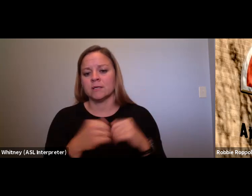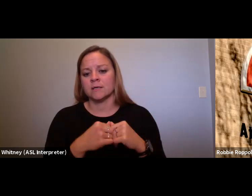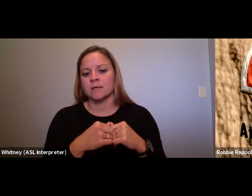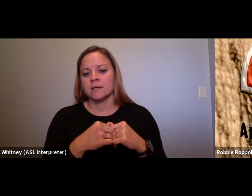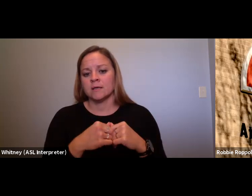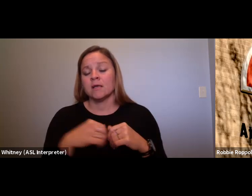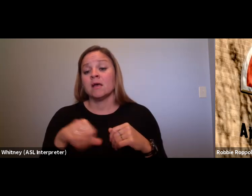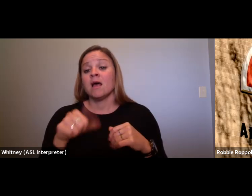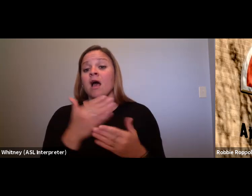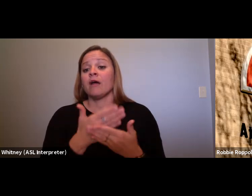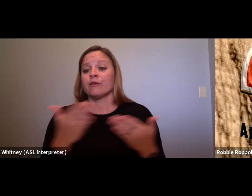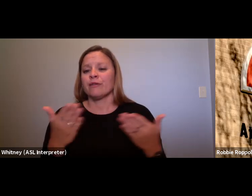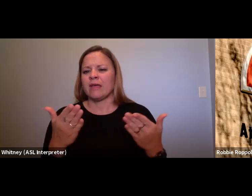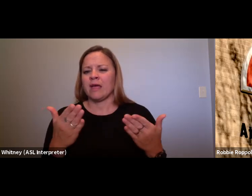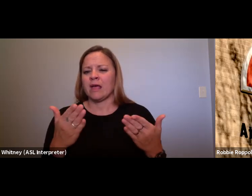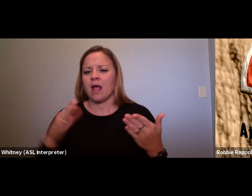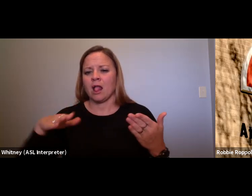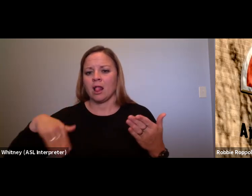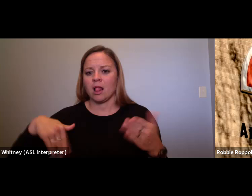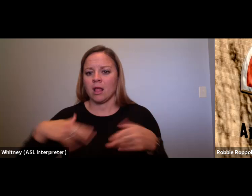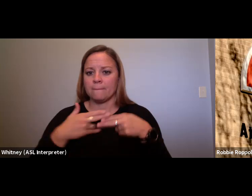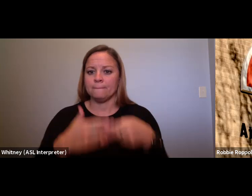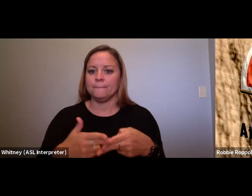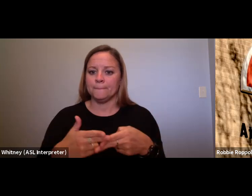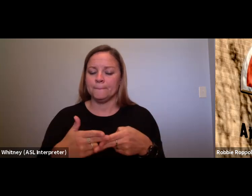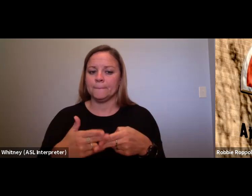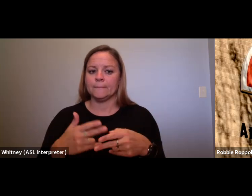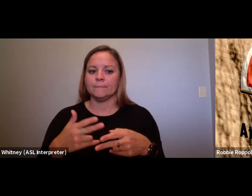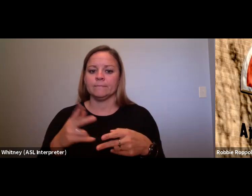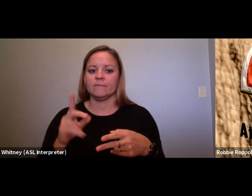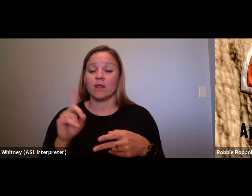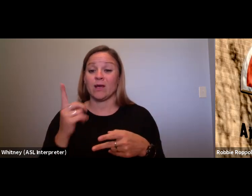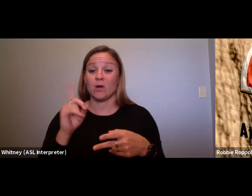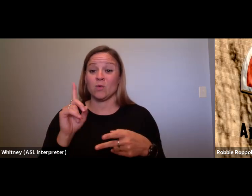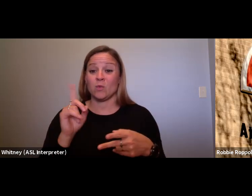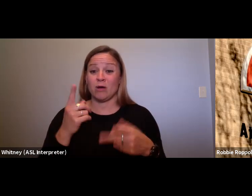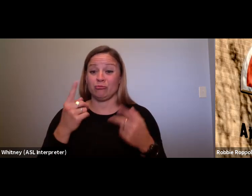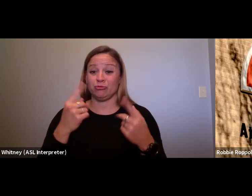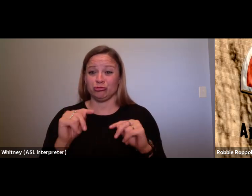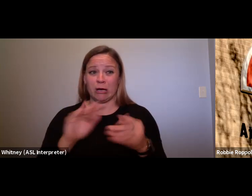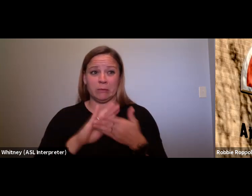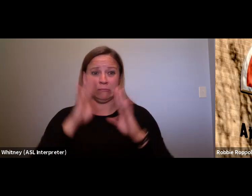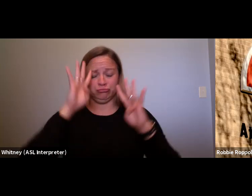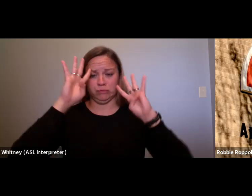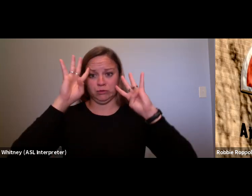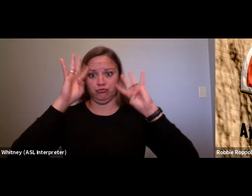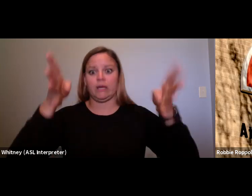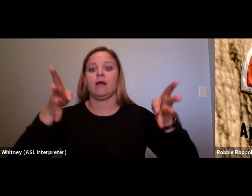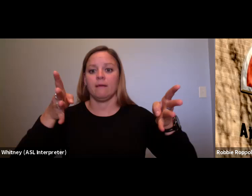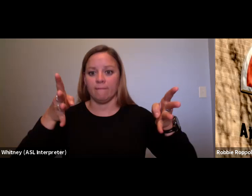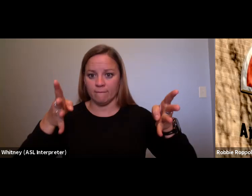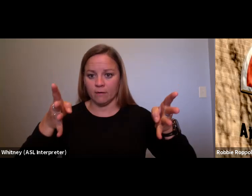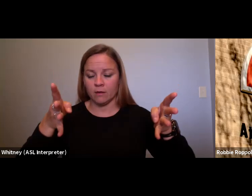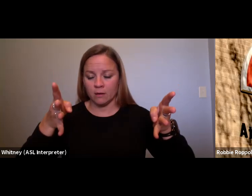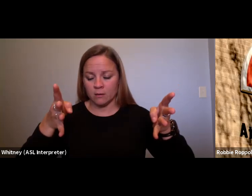another thing that I didn't mention before, as far as, you know, where we're trying to just be creative and really think outside of the